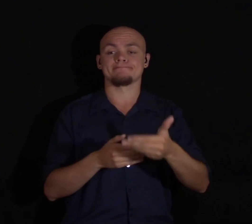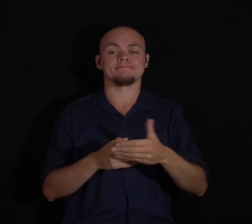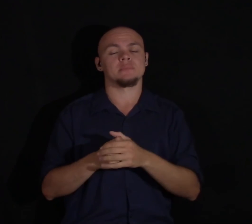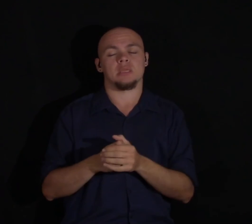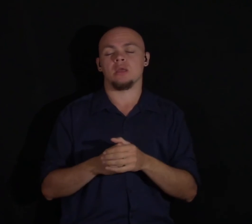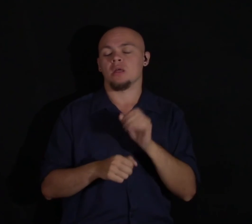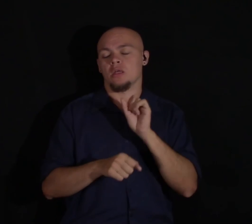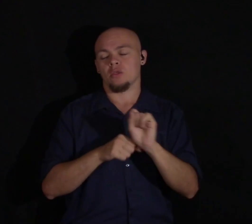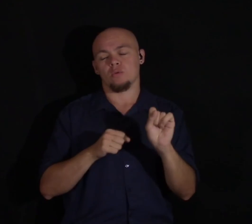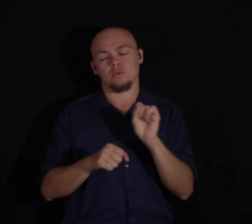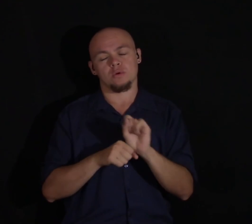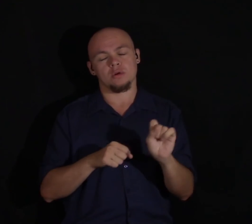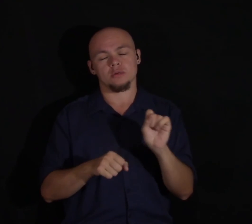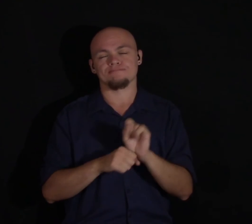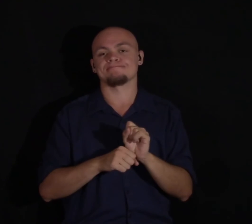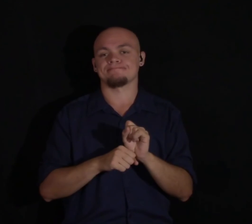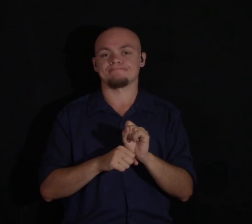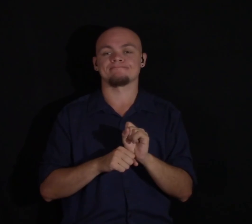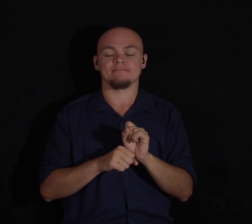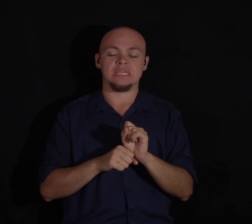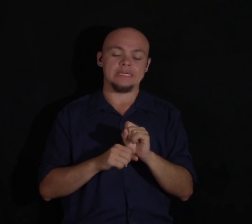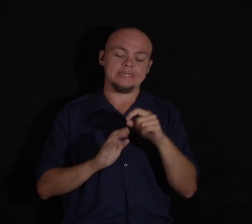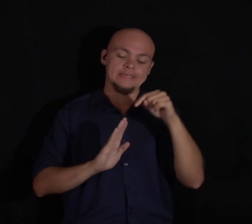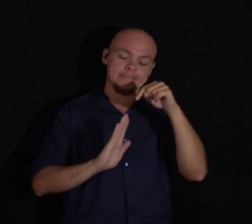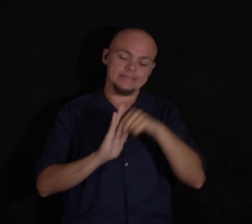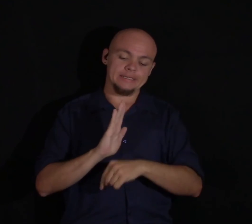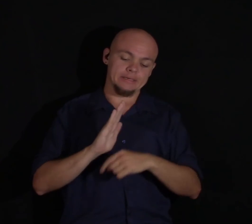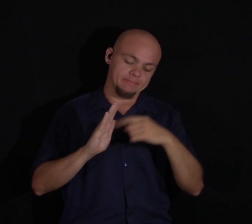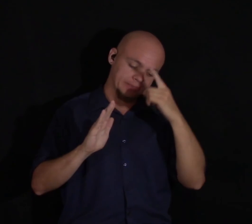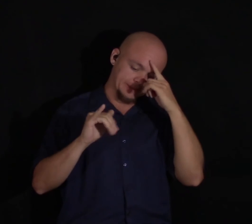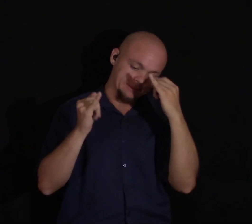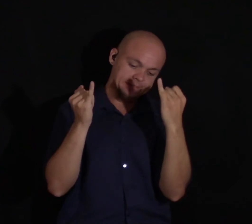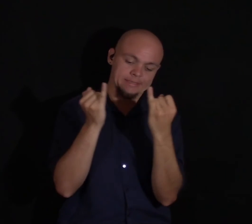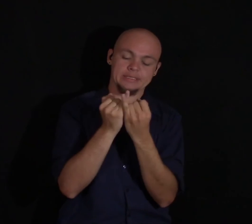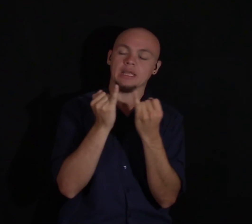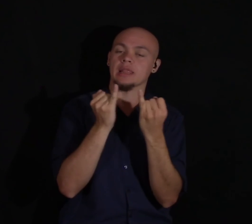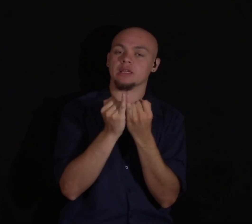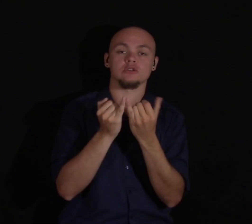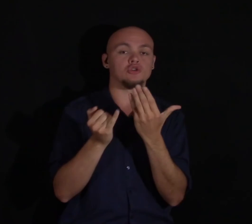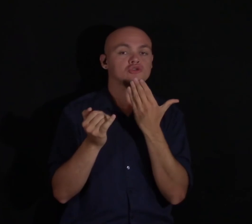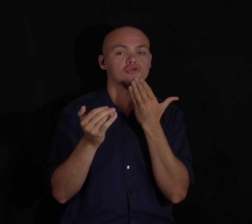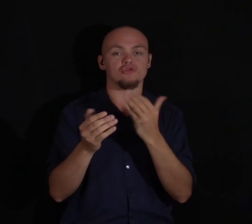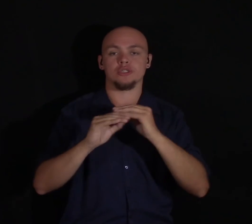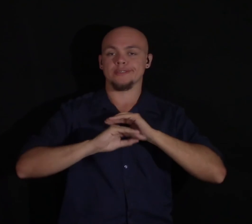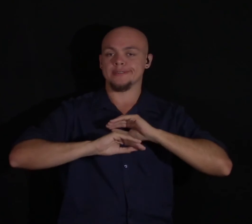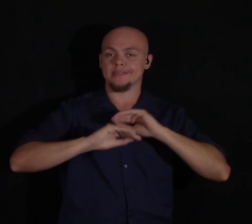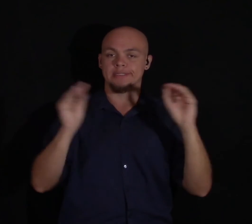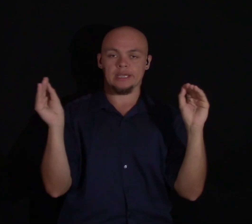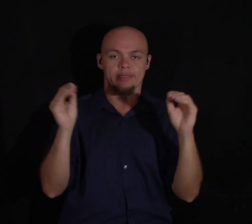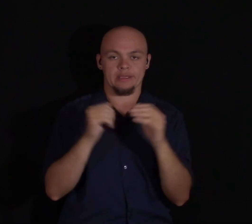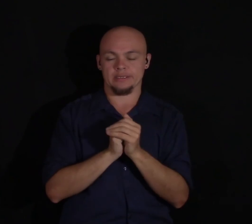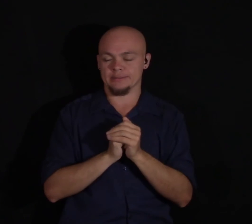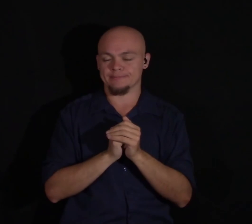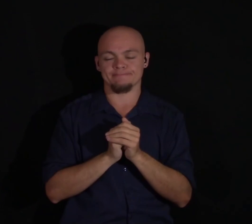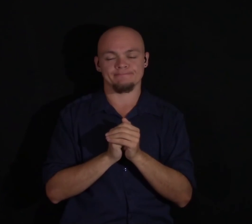occupation, immersed in a solitude where nothing could for an instant call my attention from the actual scene in which I was